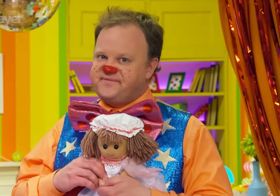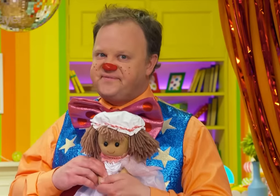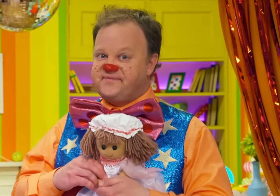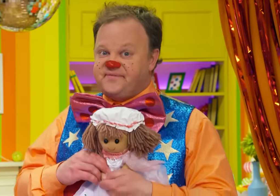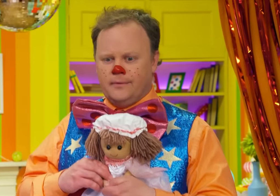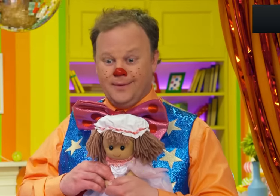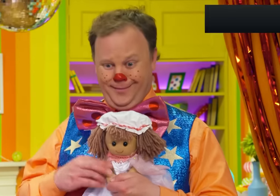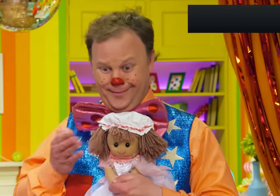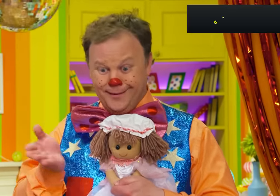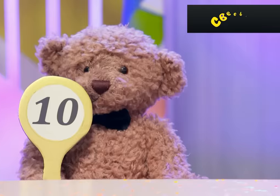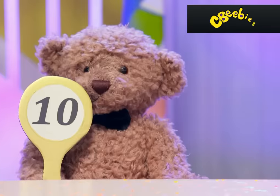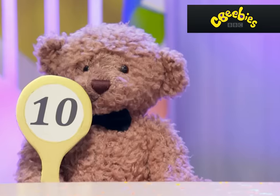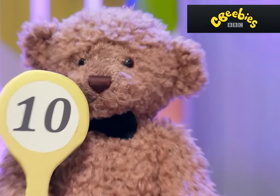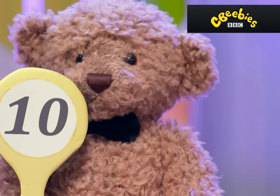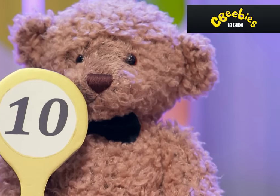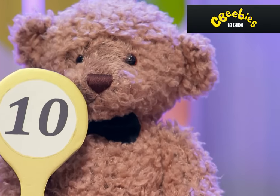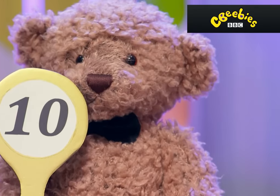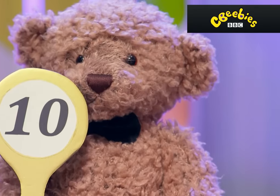Tumble Ted, 10.